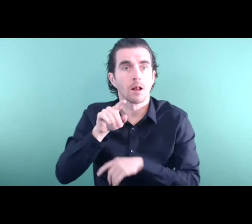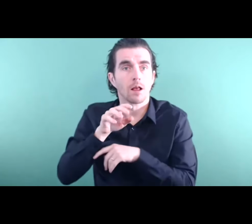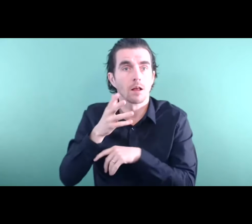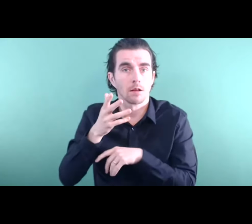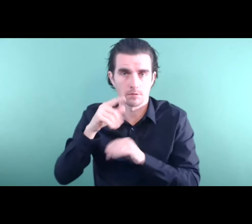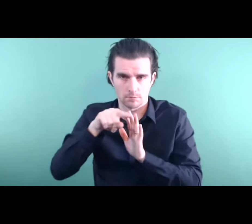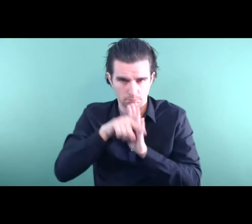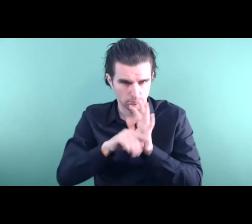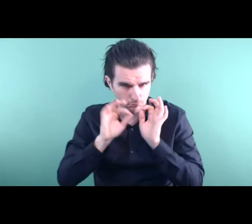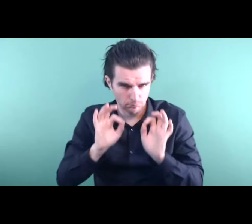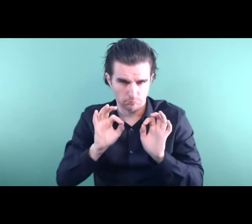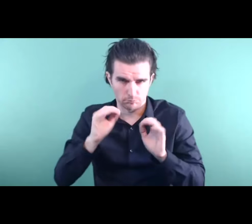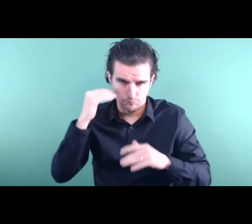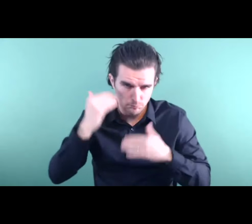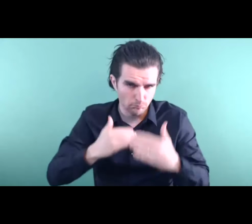European semester.